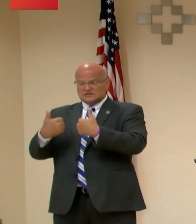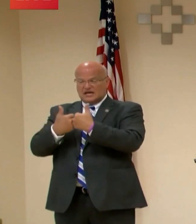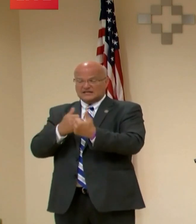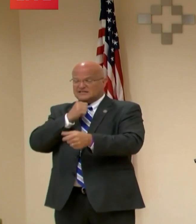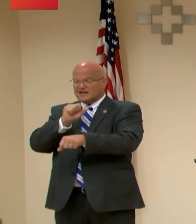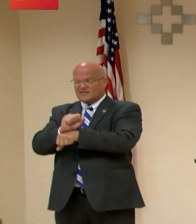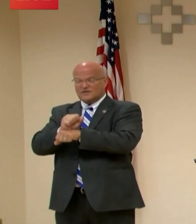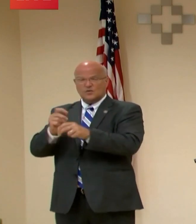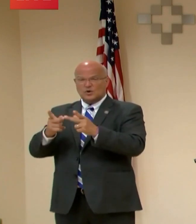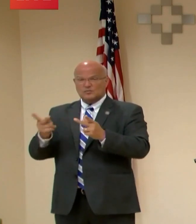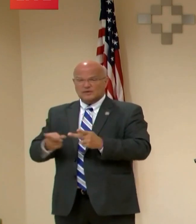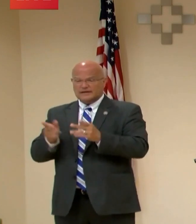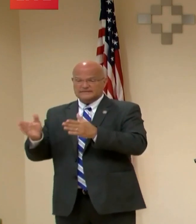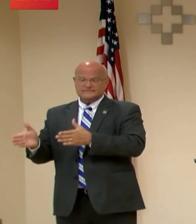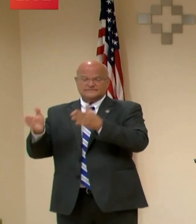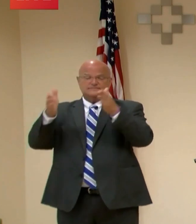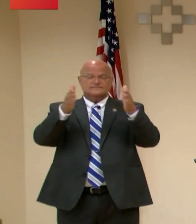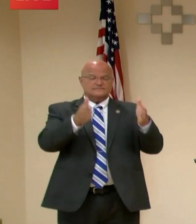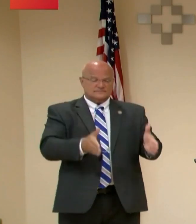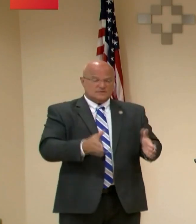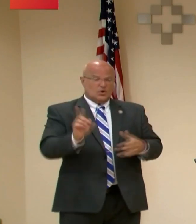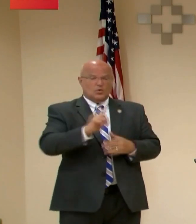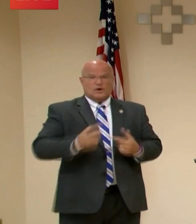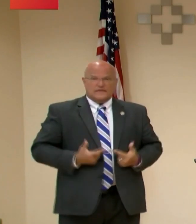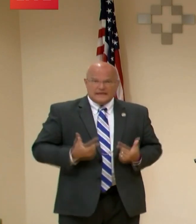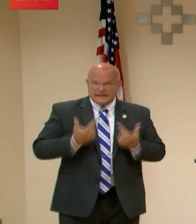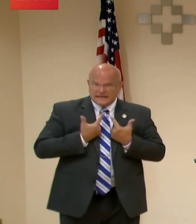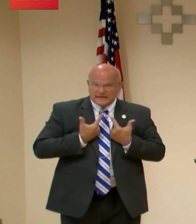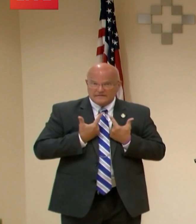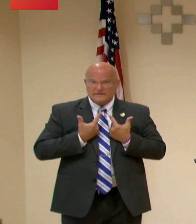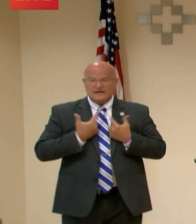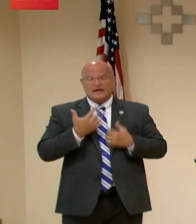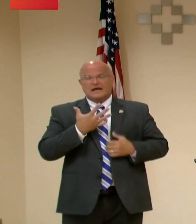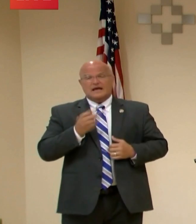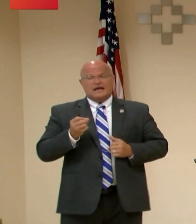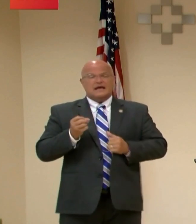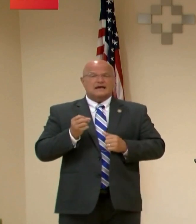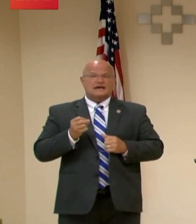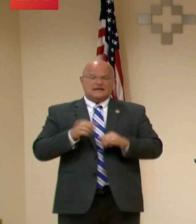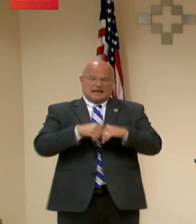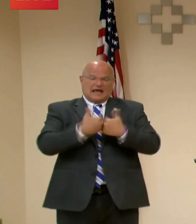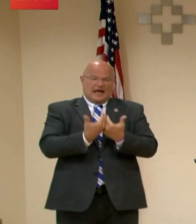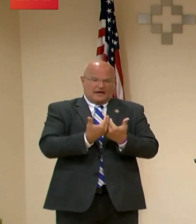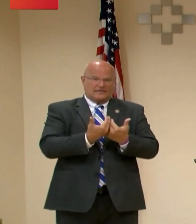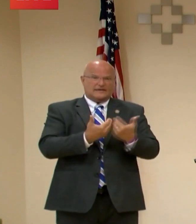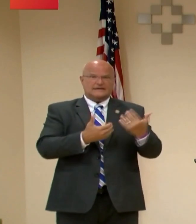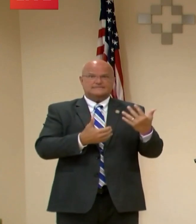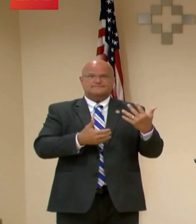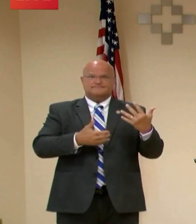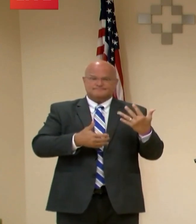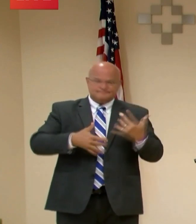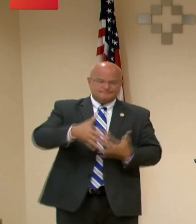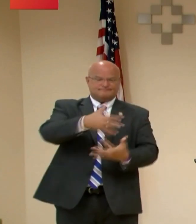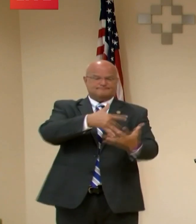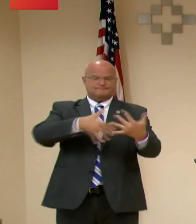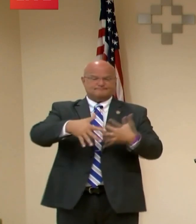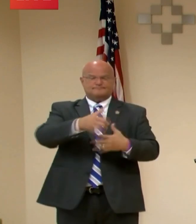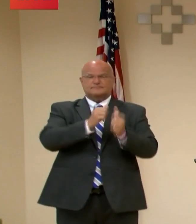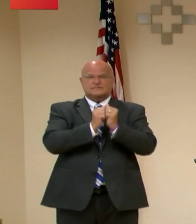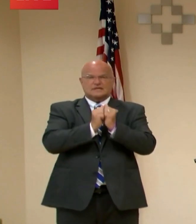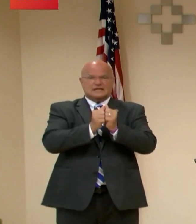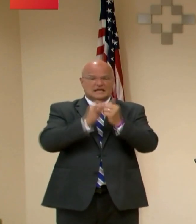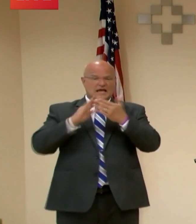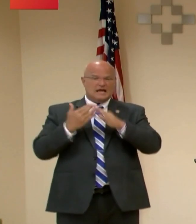is not just the workplace, but it's also where they live, how they live together